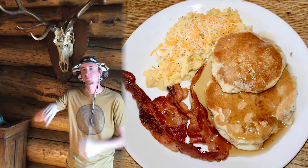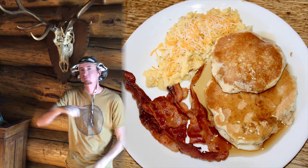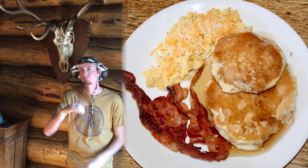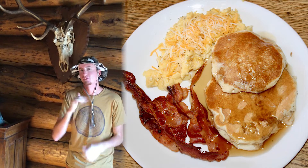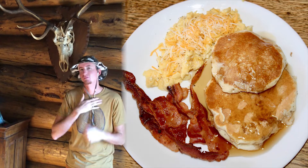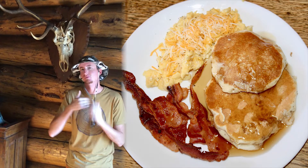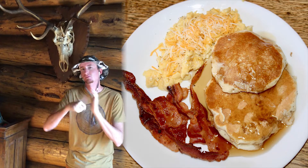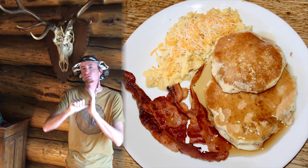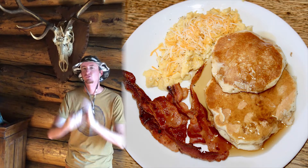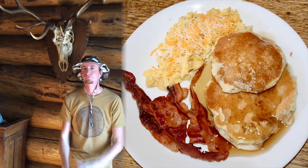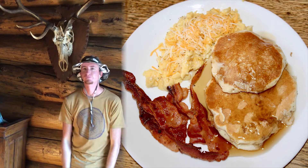impressed with them.